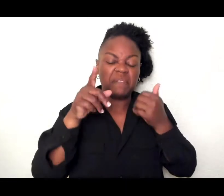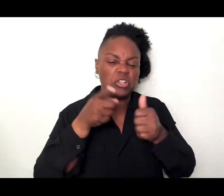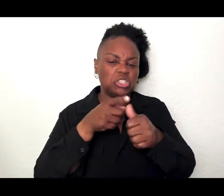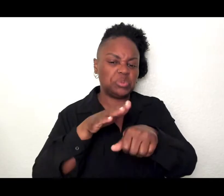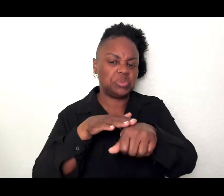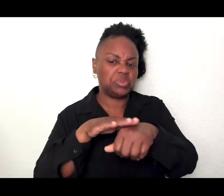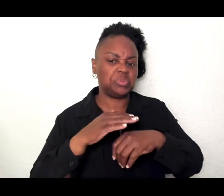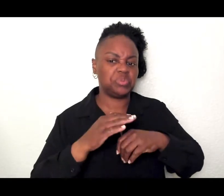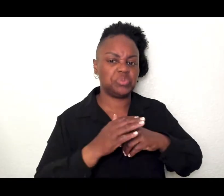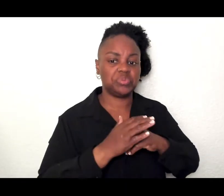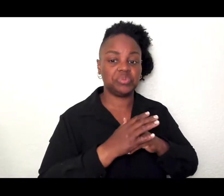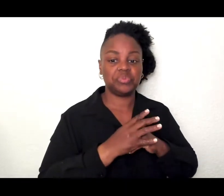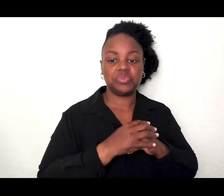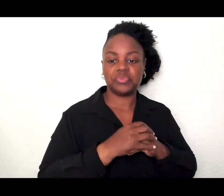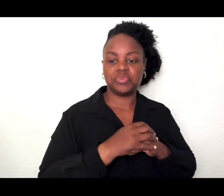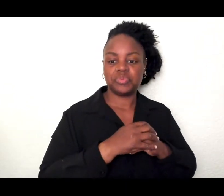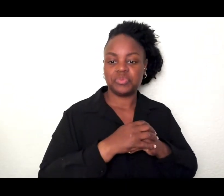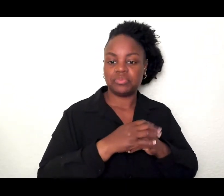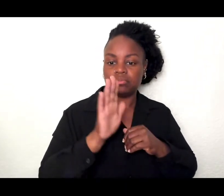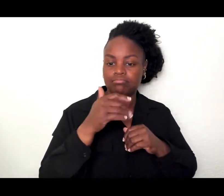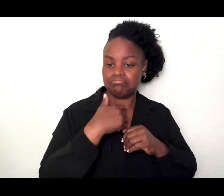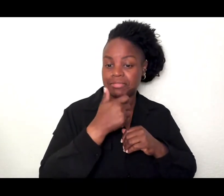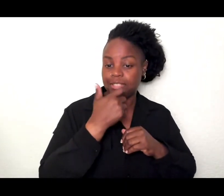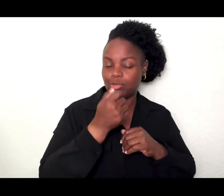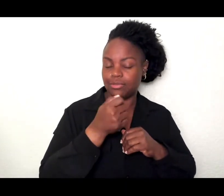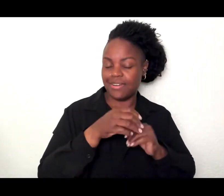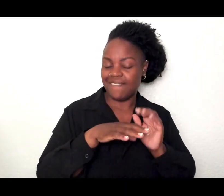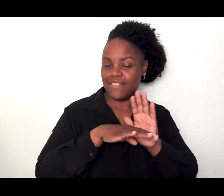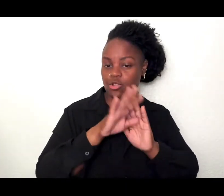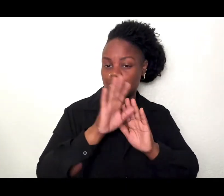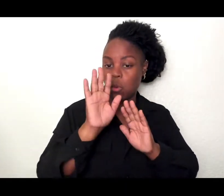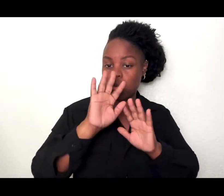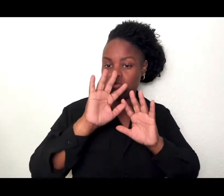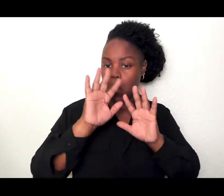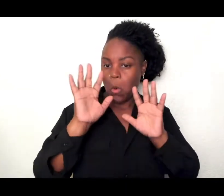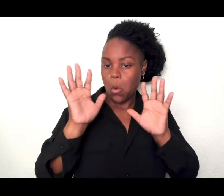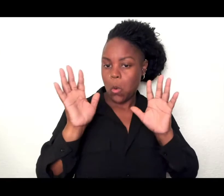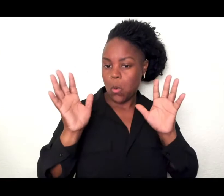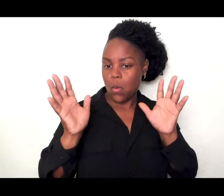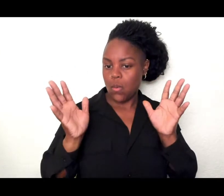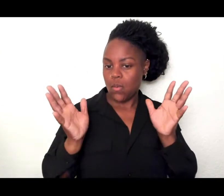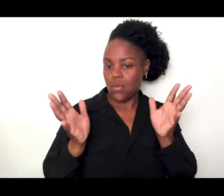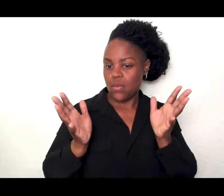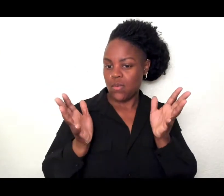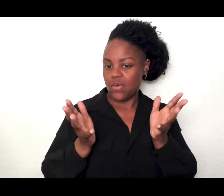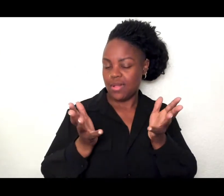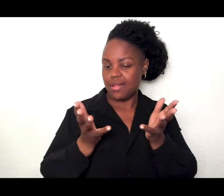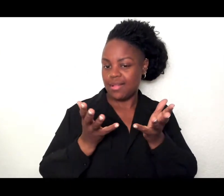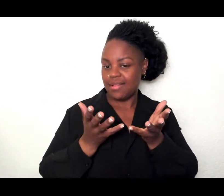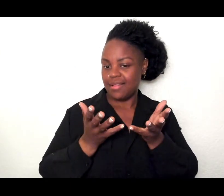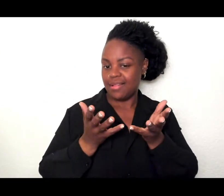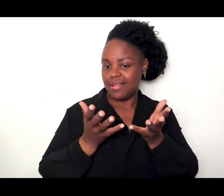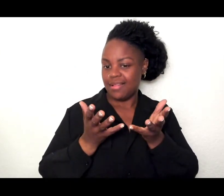up first. I'm very interested in filling your whole